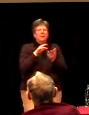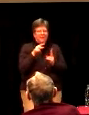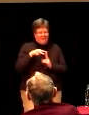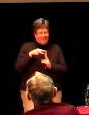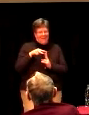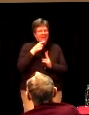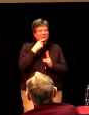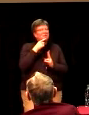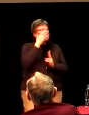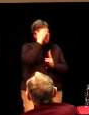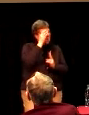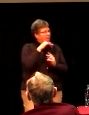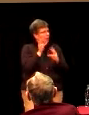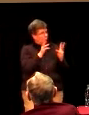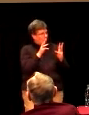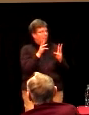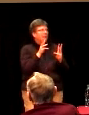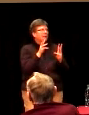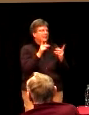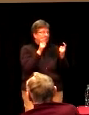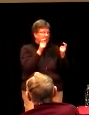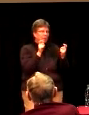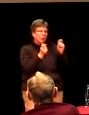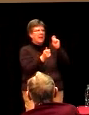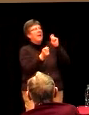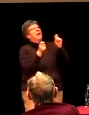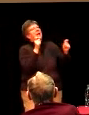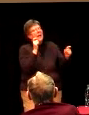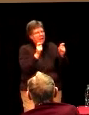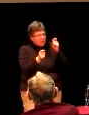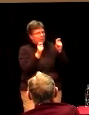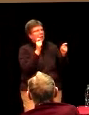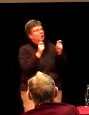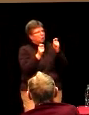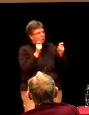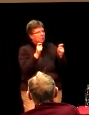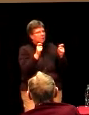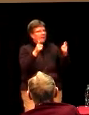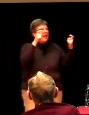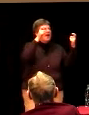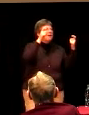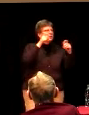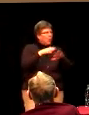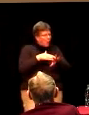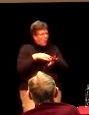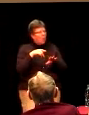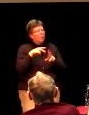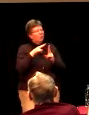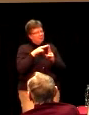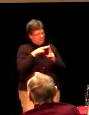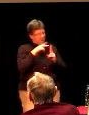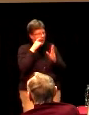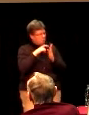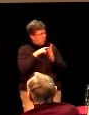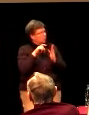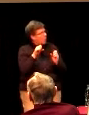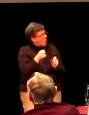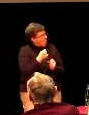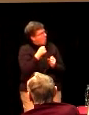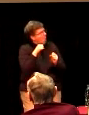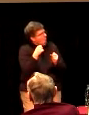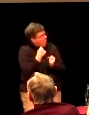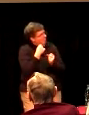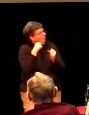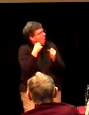the wind speed changed dramatically as they went up, getting faster and slower. They also noticed that it was getting colder,